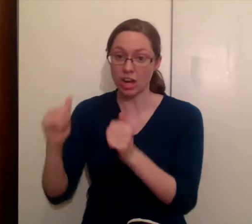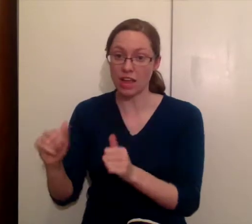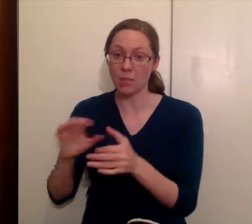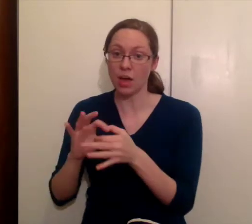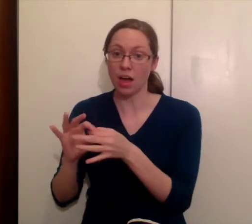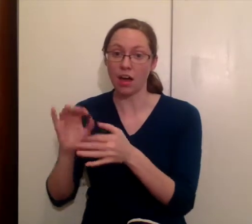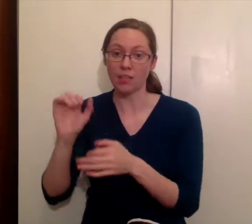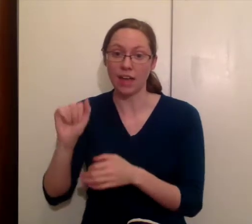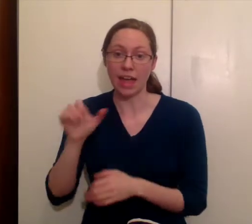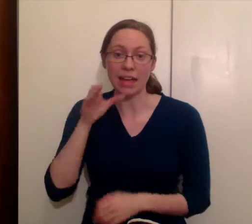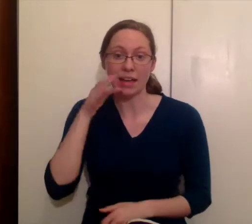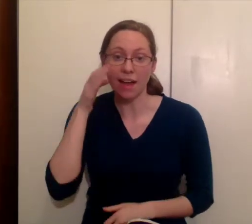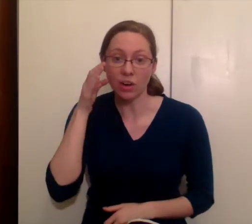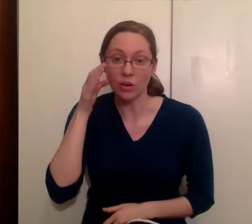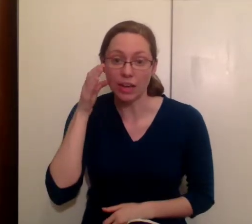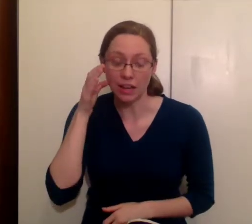shape of a coyote.